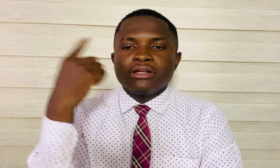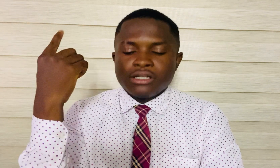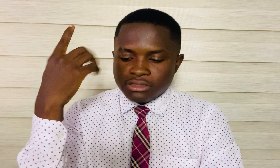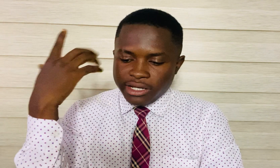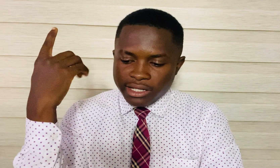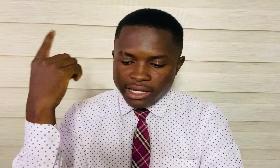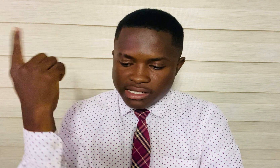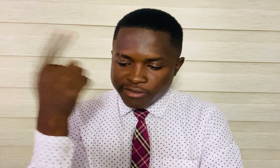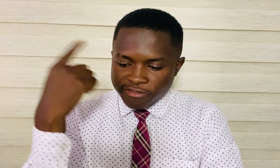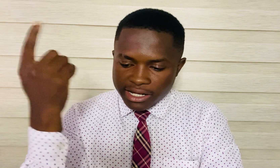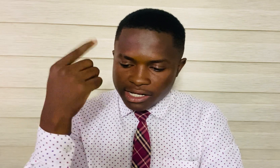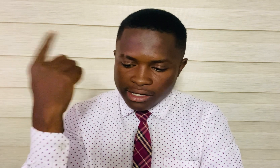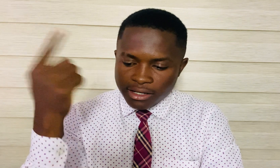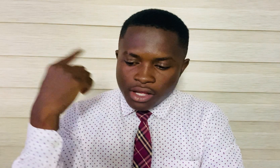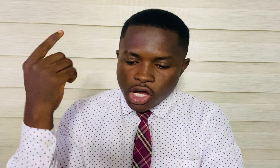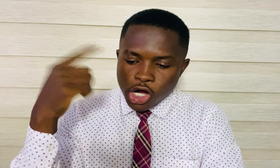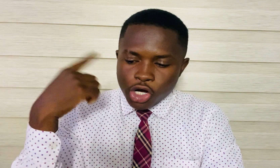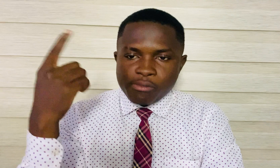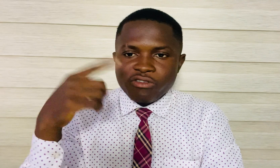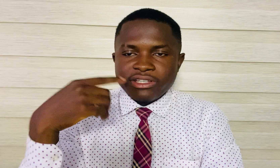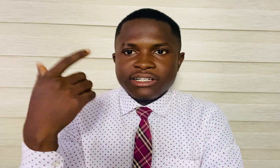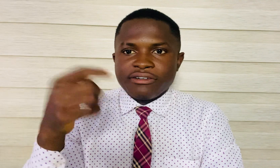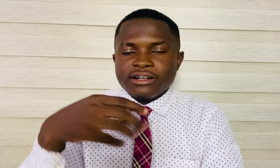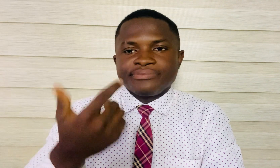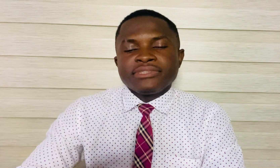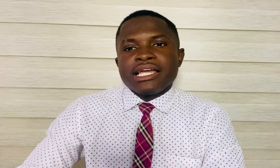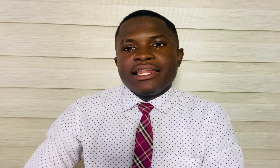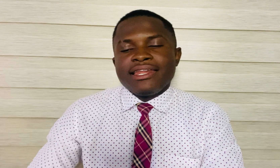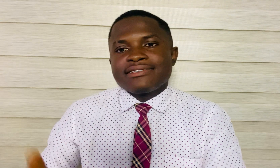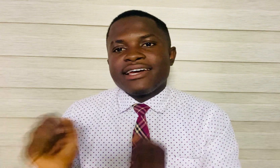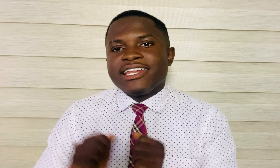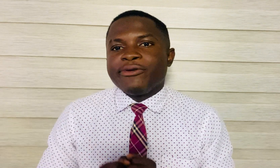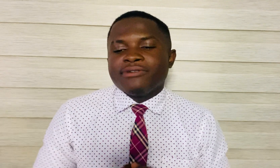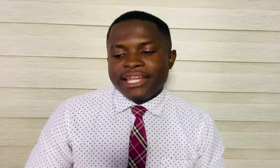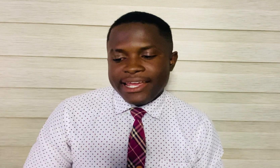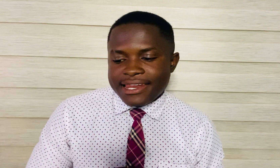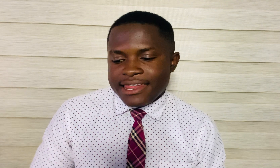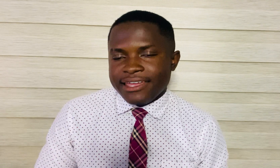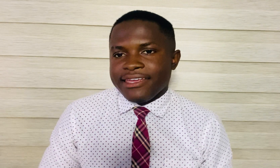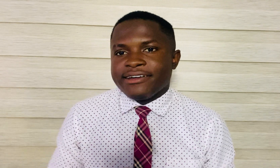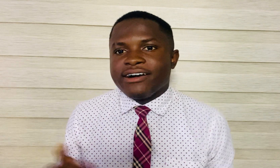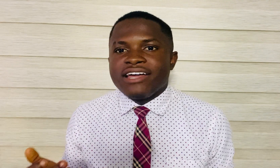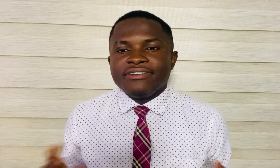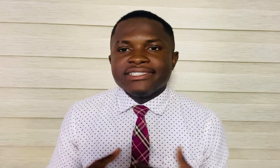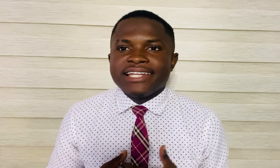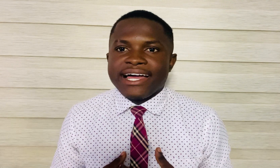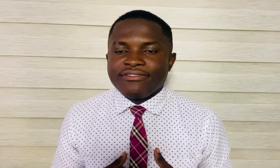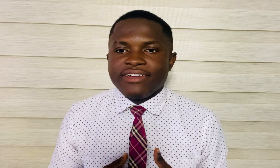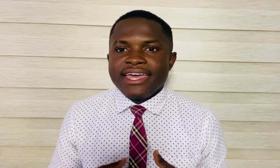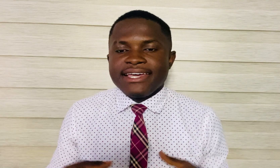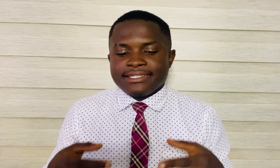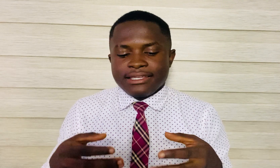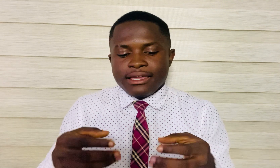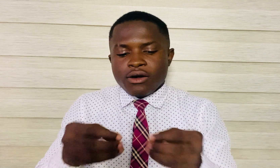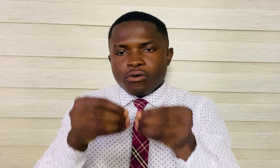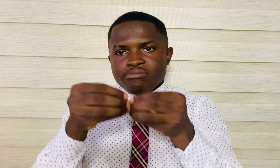to indicate a fun or move it around. The next sign that we will learn in our everyday life is, oh,